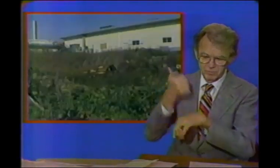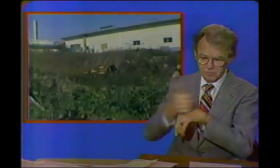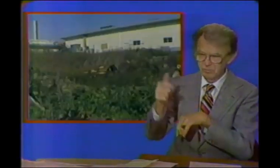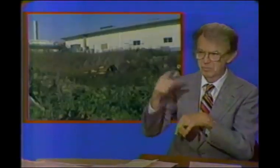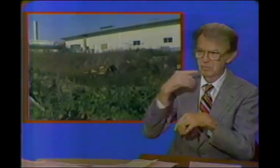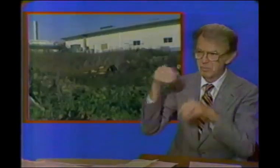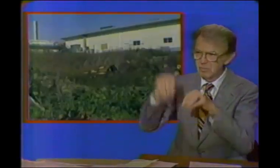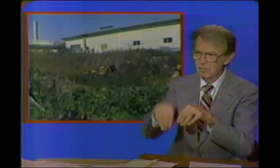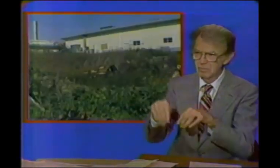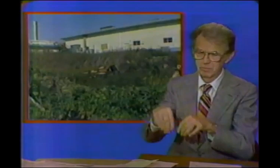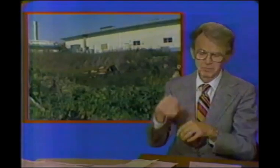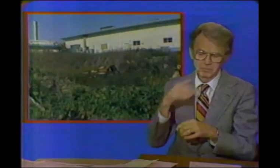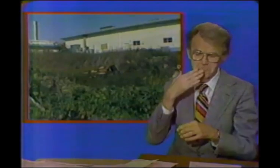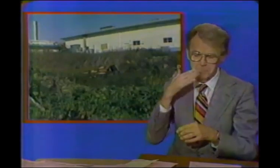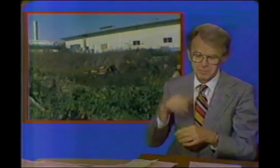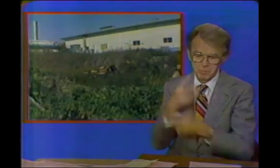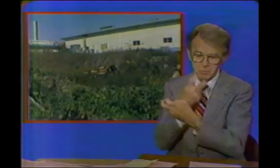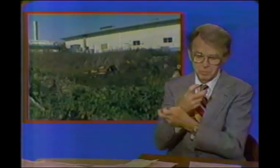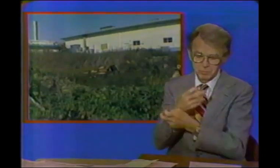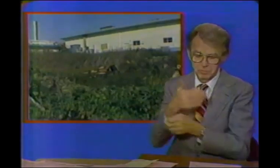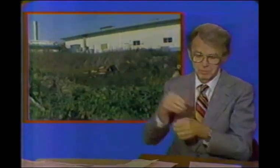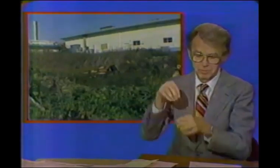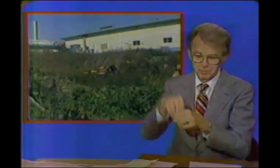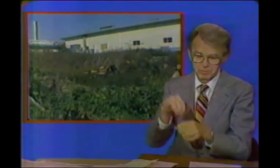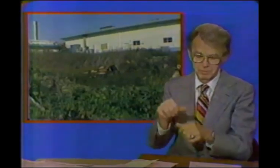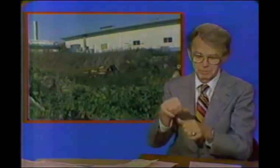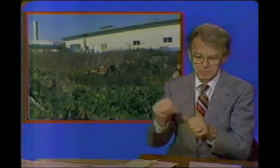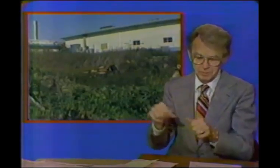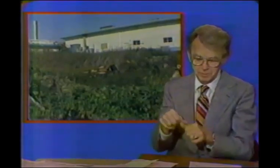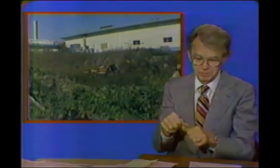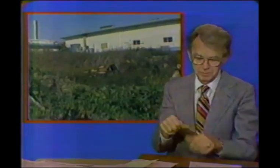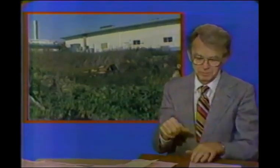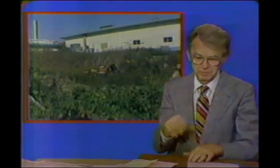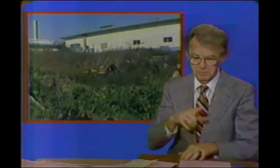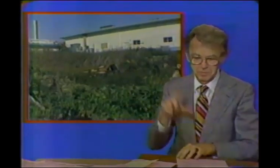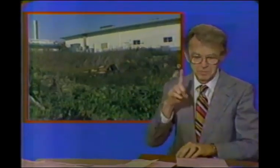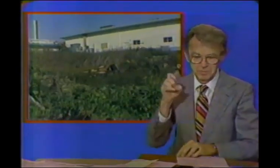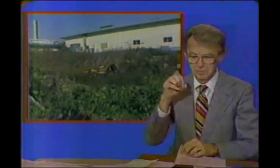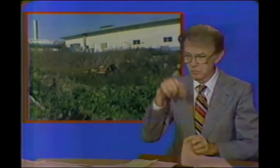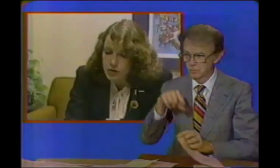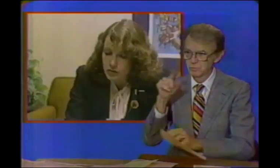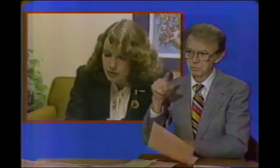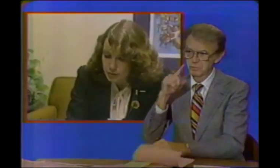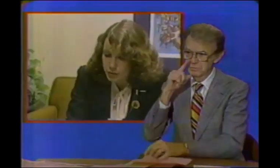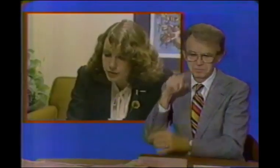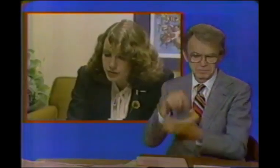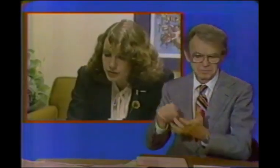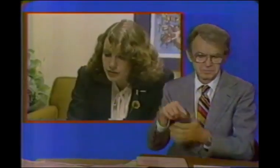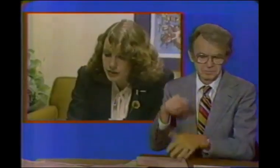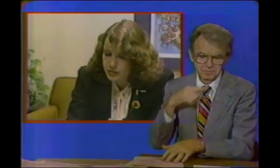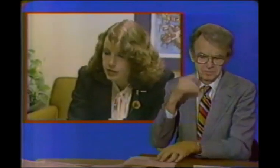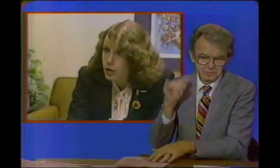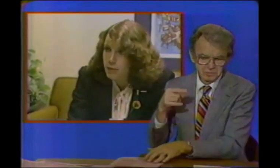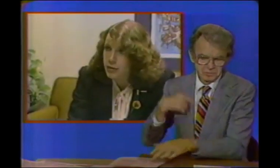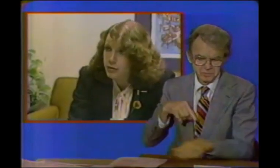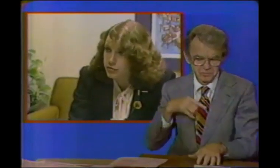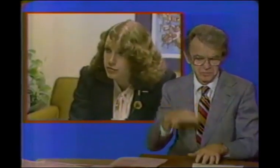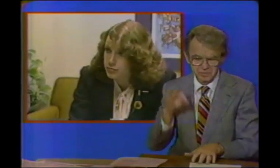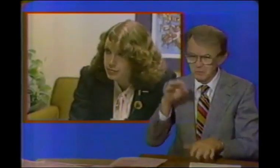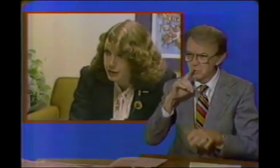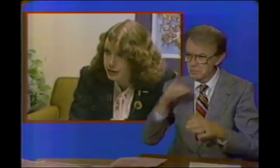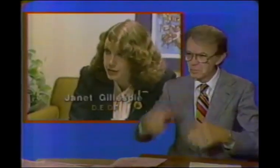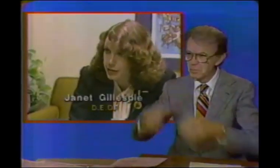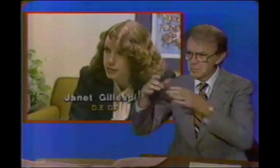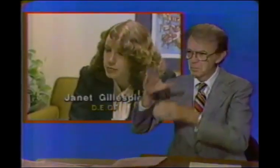of burying containers of hazardous materials on the property. But the DEQ says there are no toxic substances there. Some employees did tell us that there are